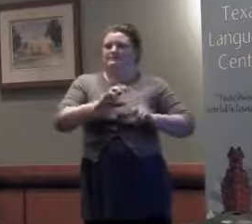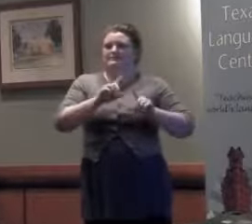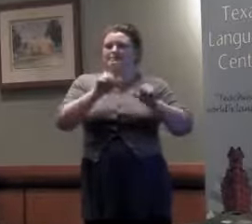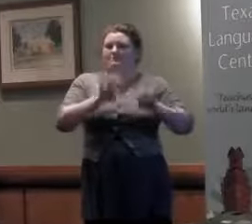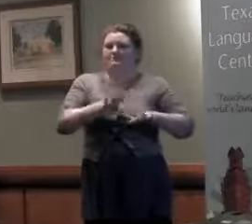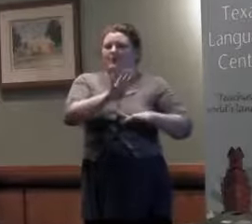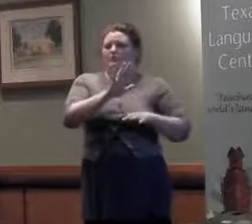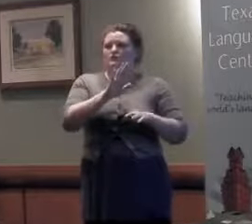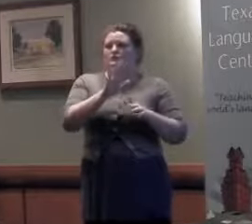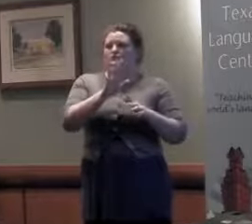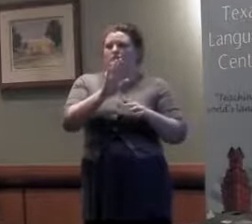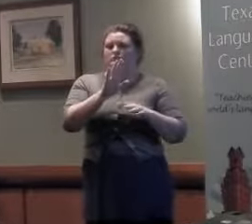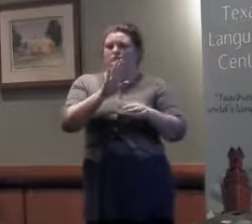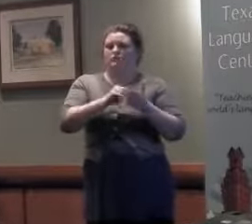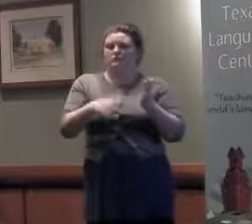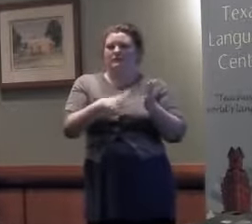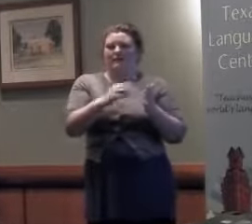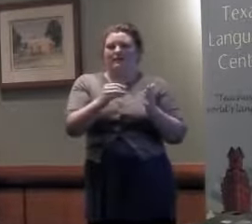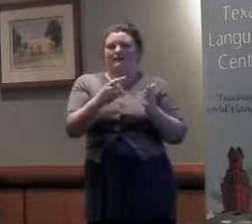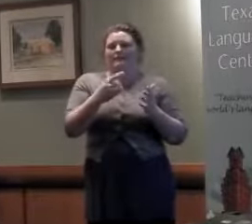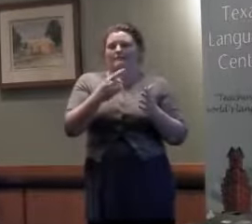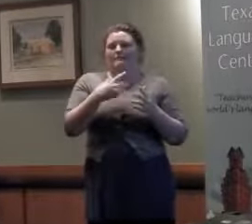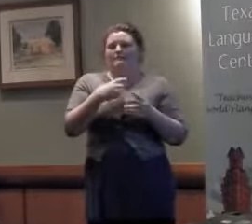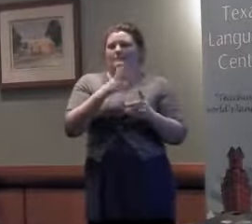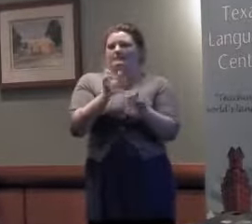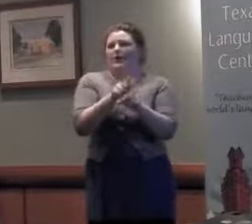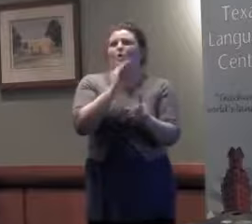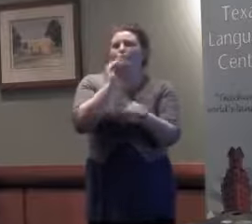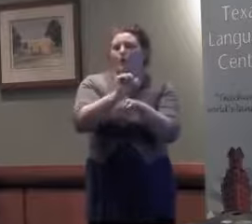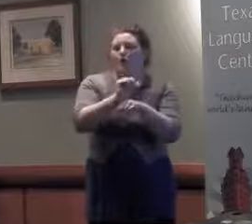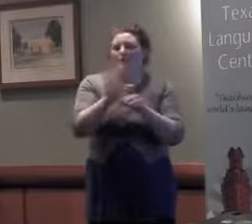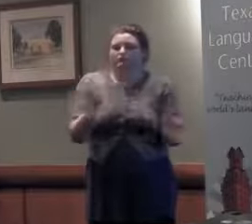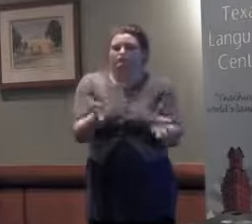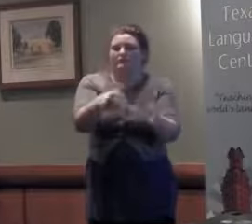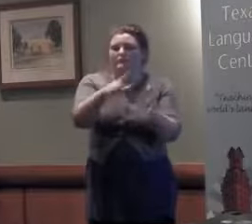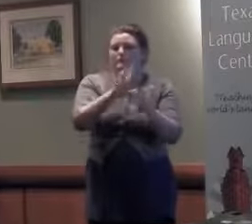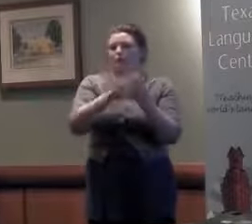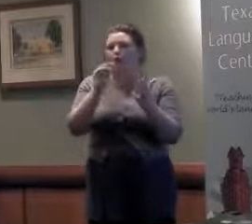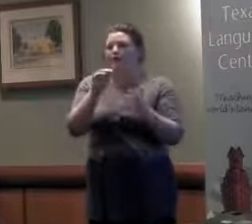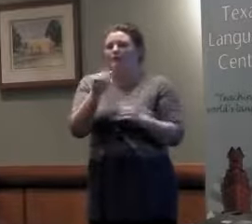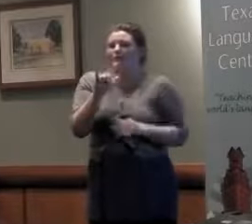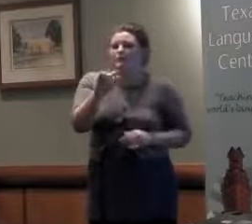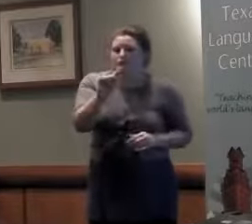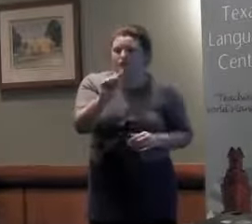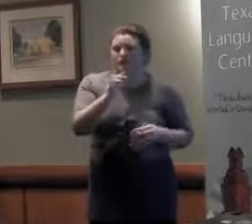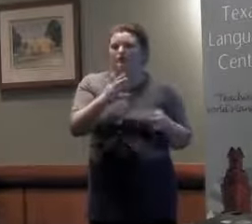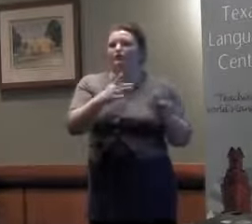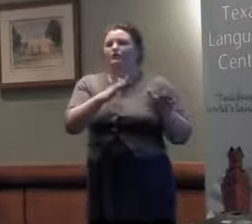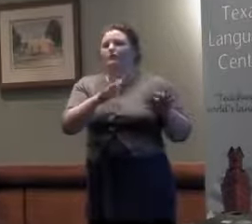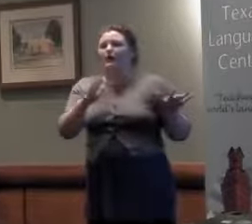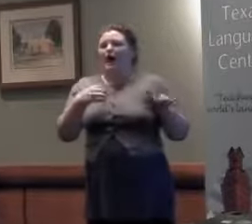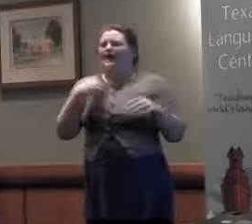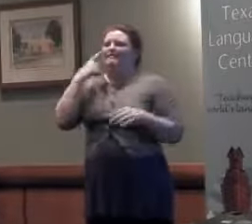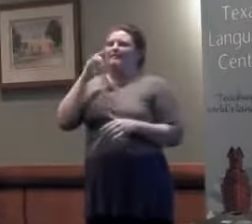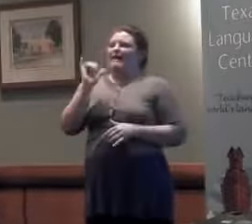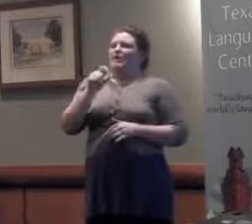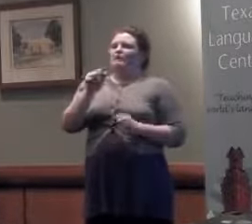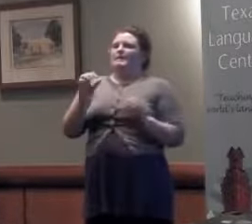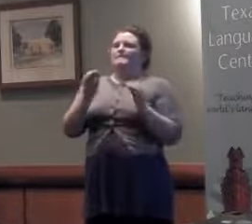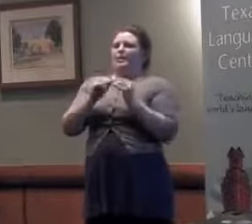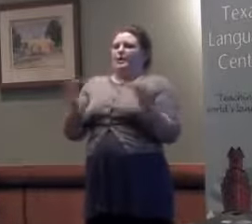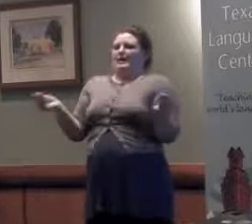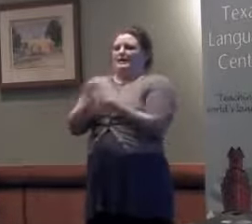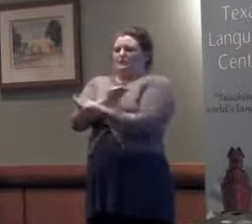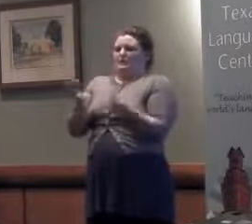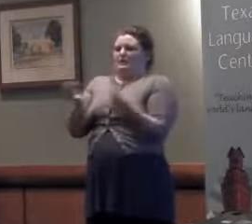homework, kind of try to encourage them students to learn literature, and I think that there should just be more interchange